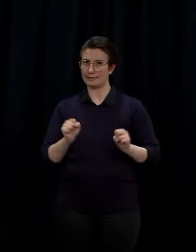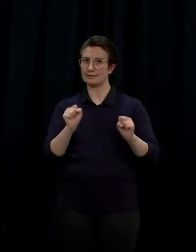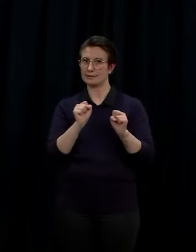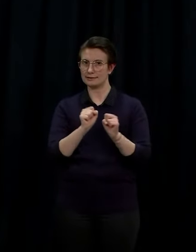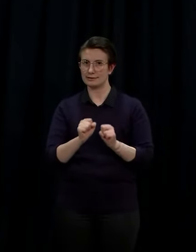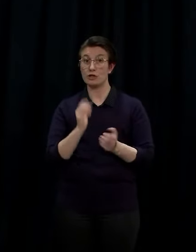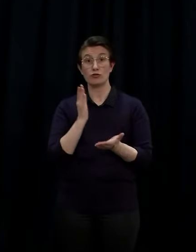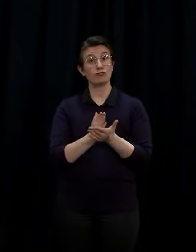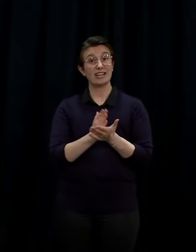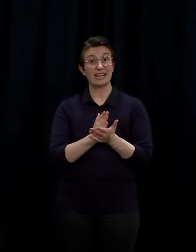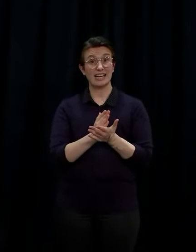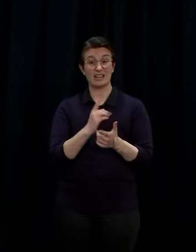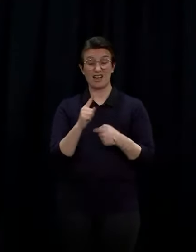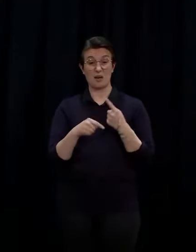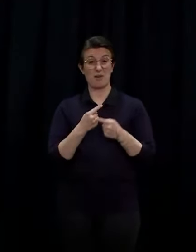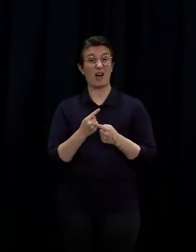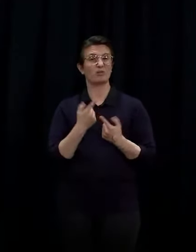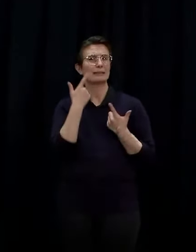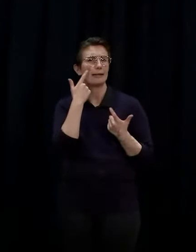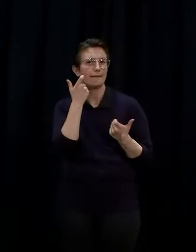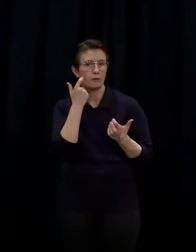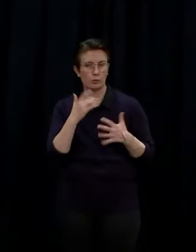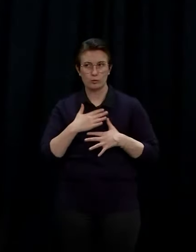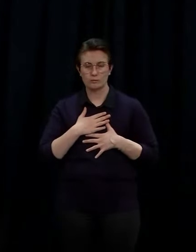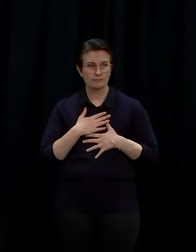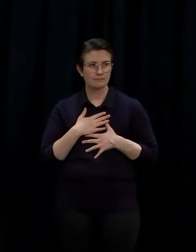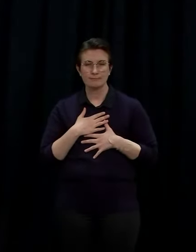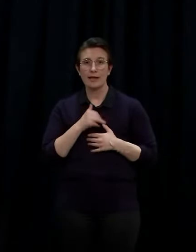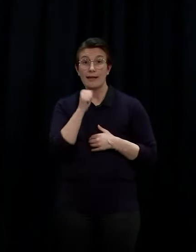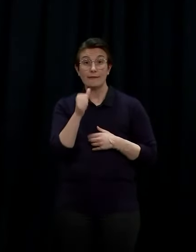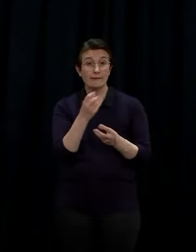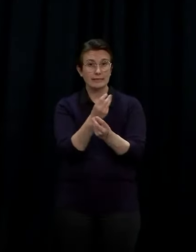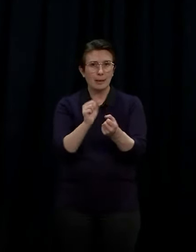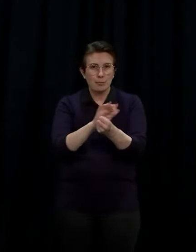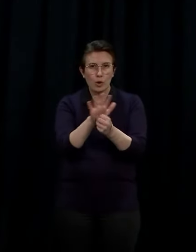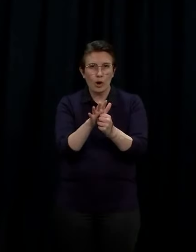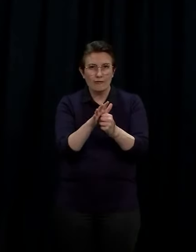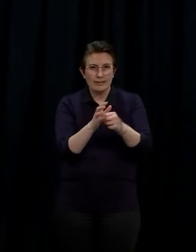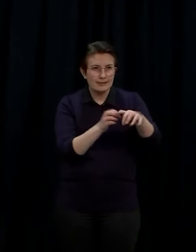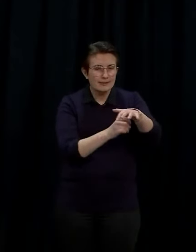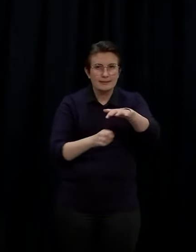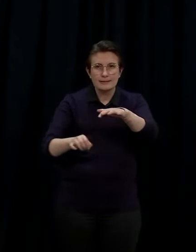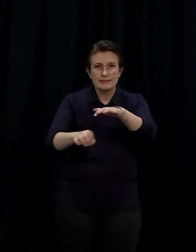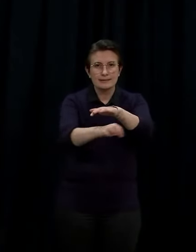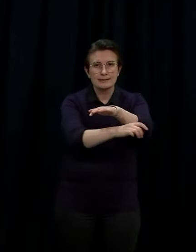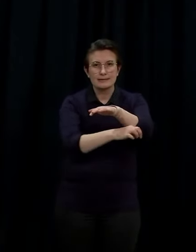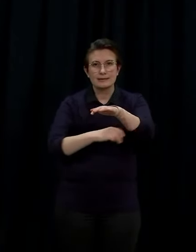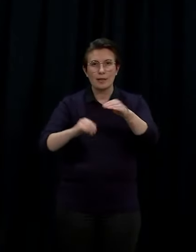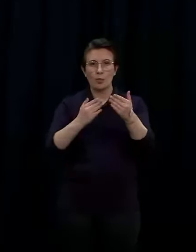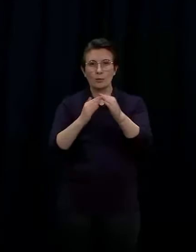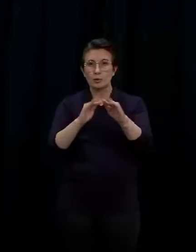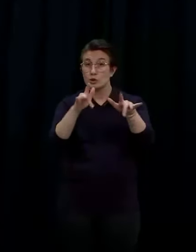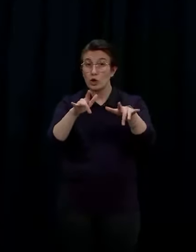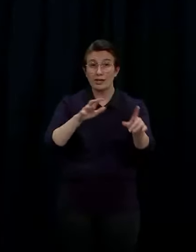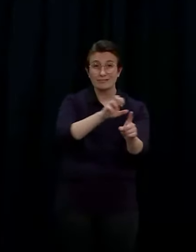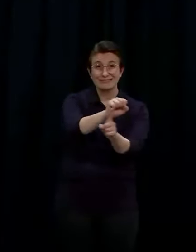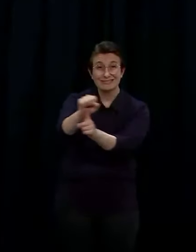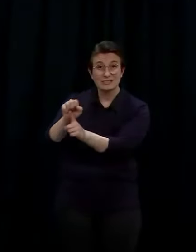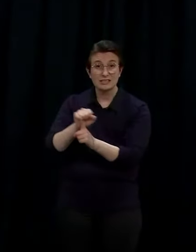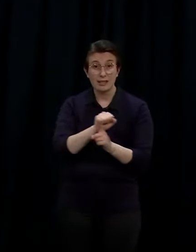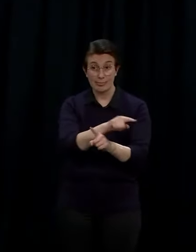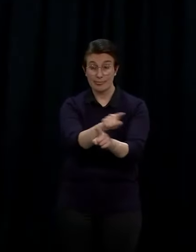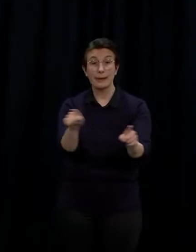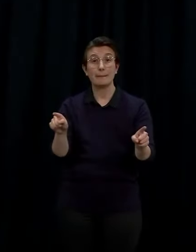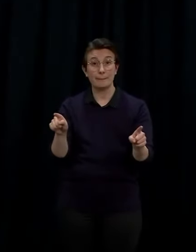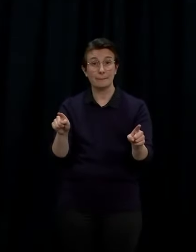picked up, the ability for those cases to spread remains limited under level 3. What we want is to be able to gradually move